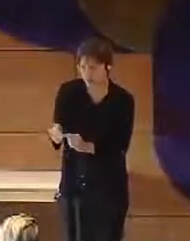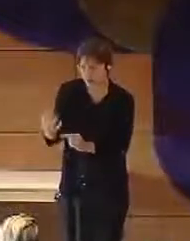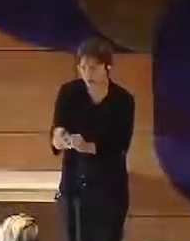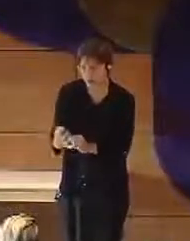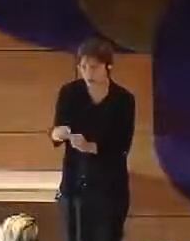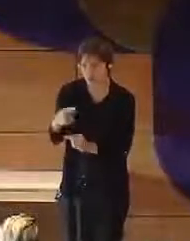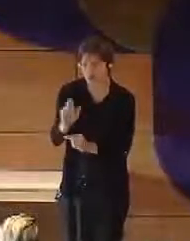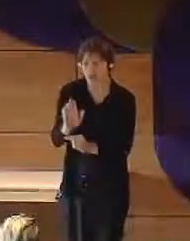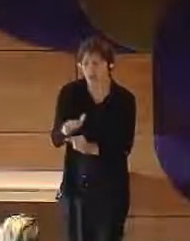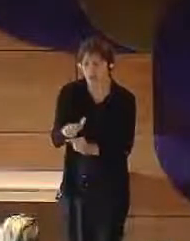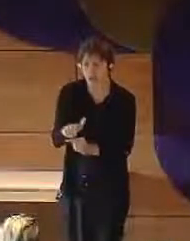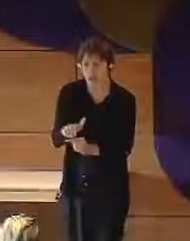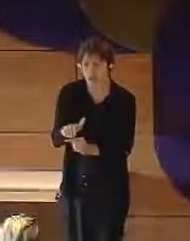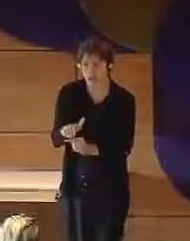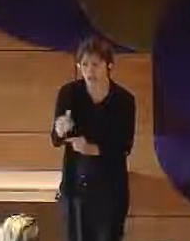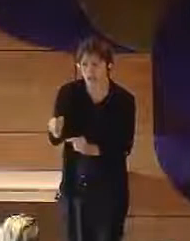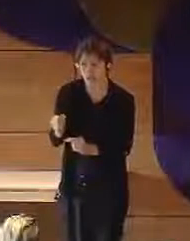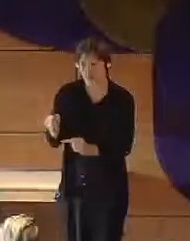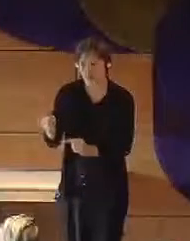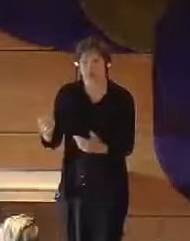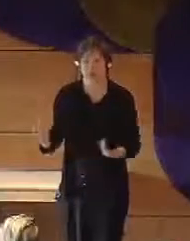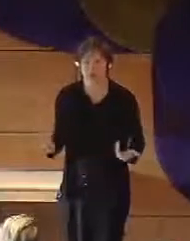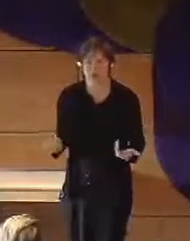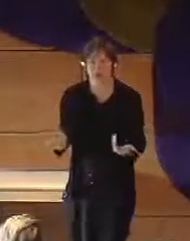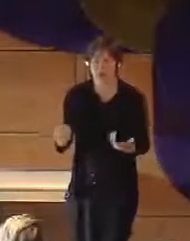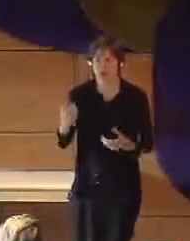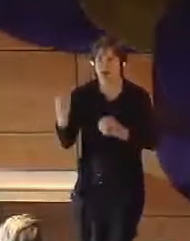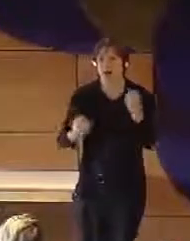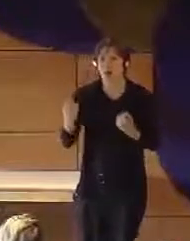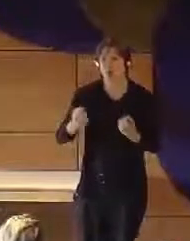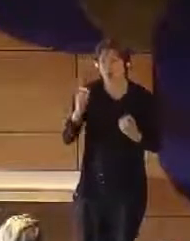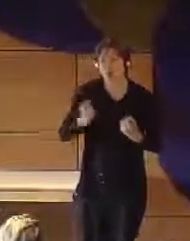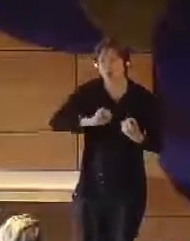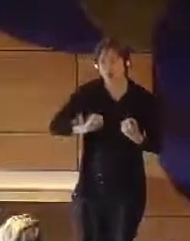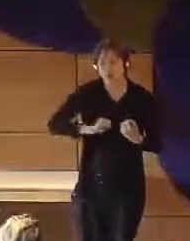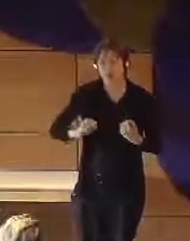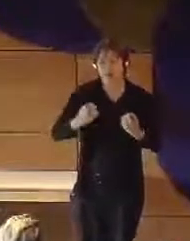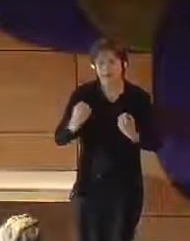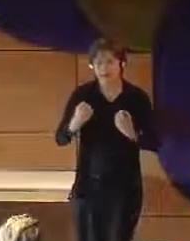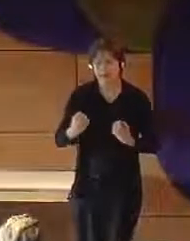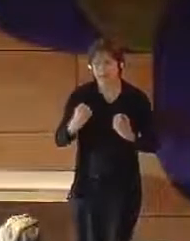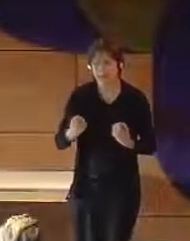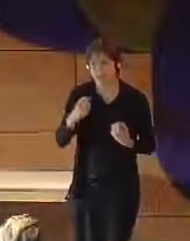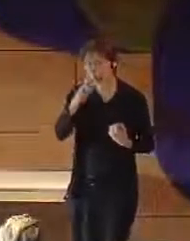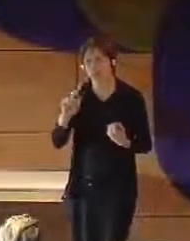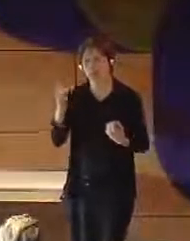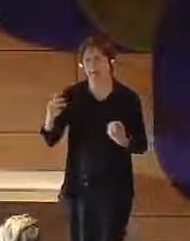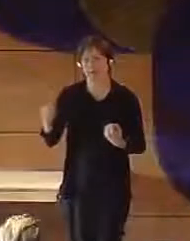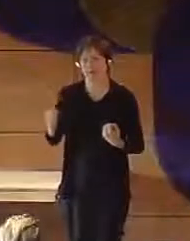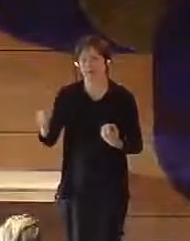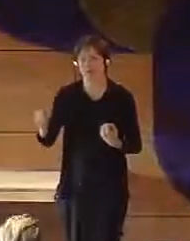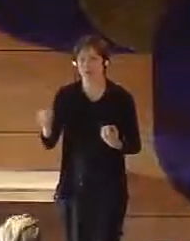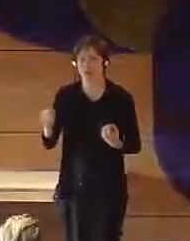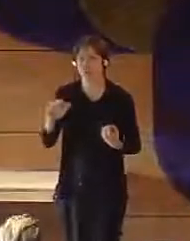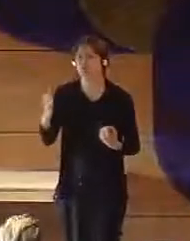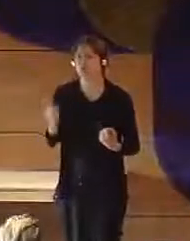more acceleration. So you're driving in 3rd gear instead of 5th gear. So sometimes that can happen because the